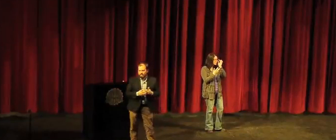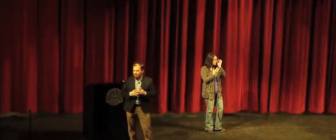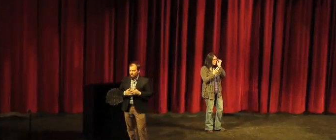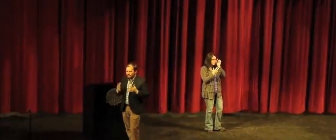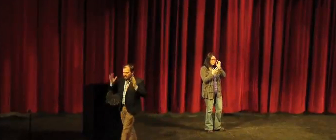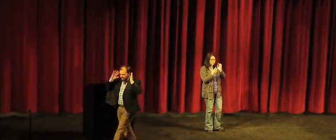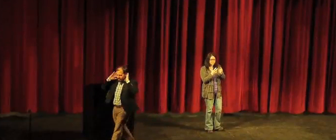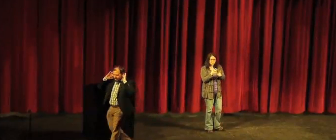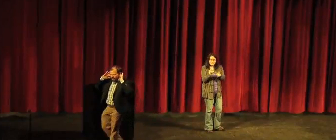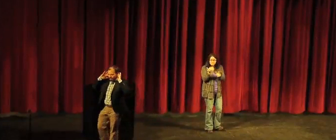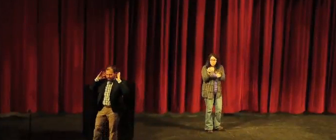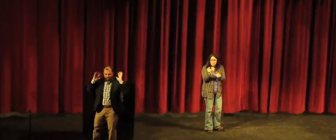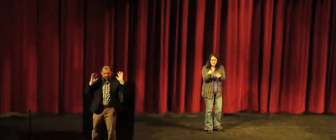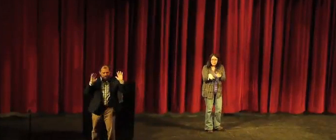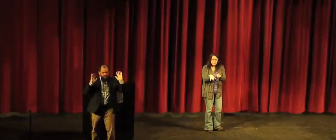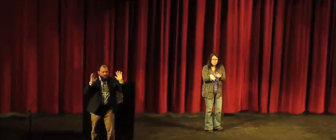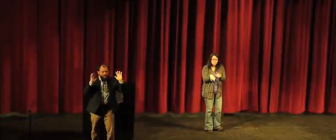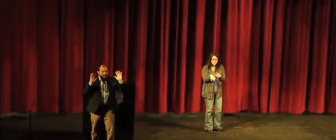What is it?